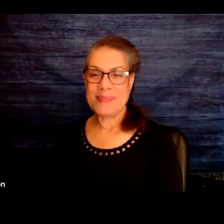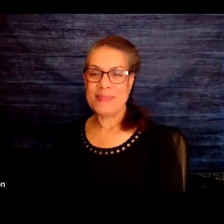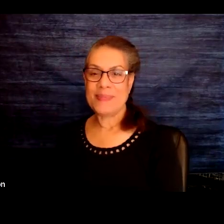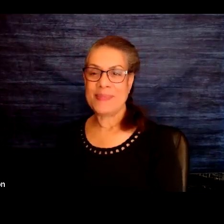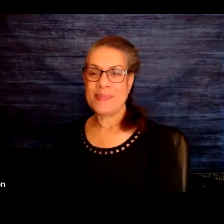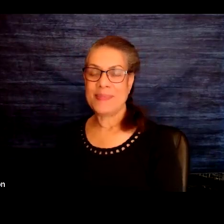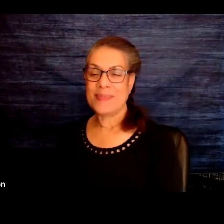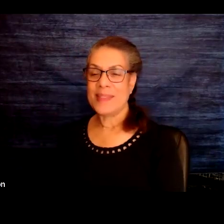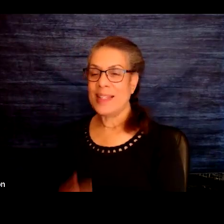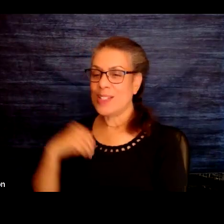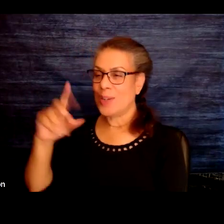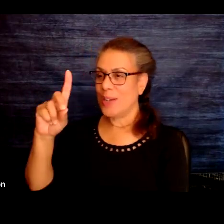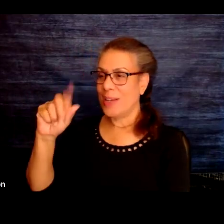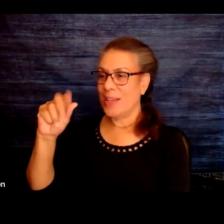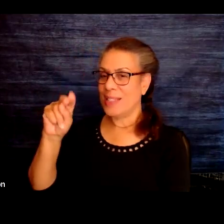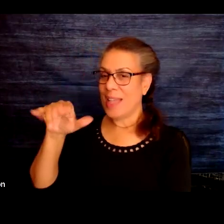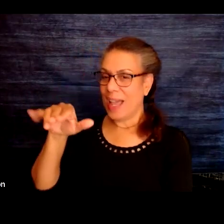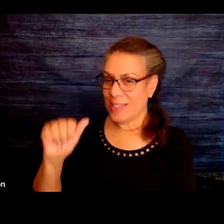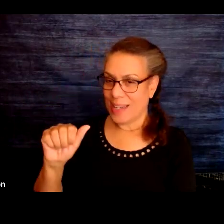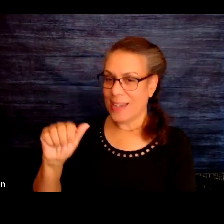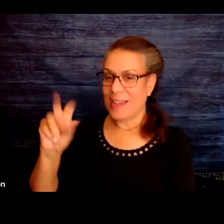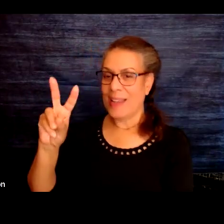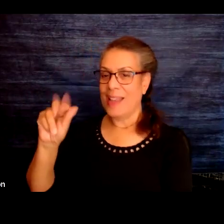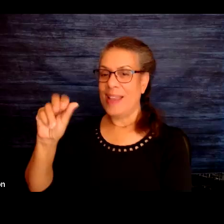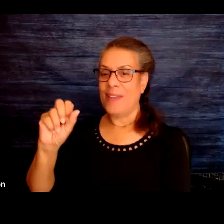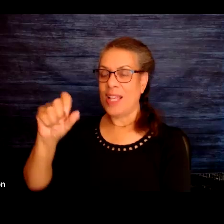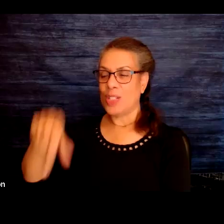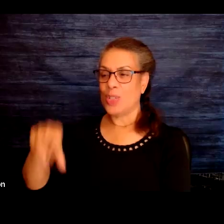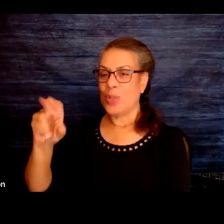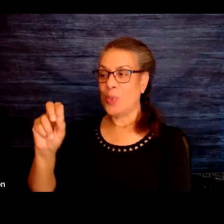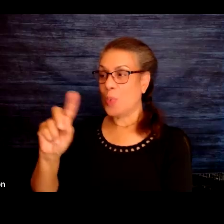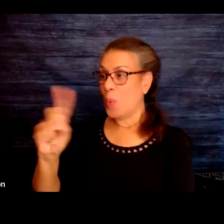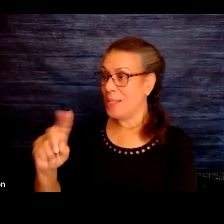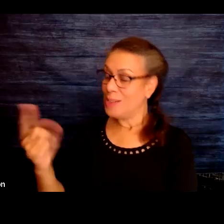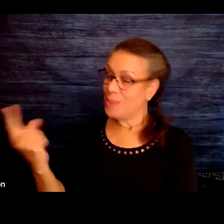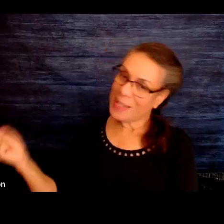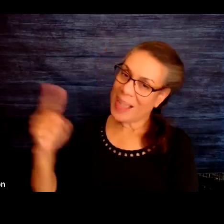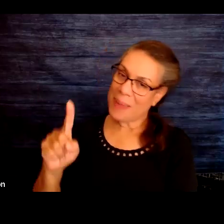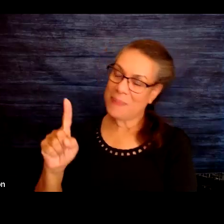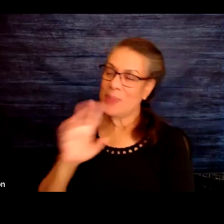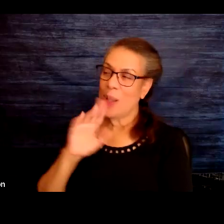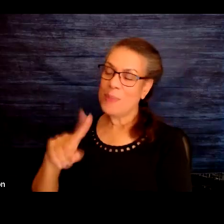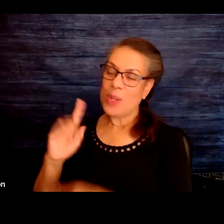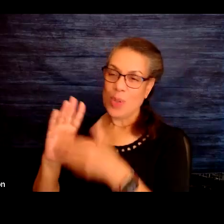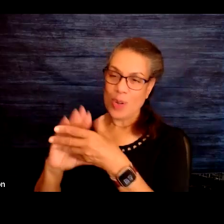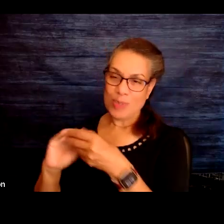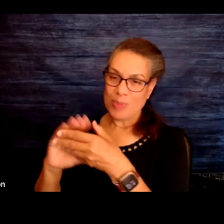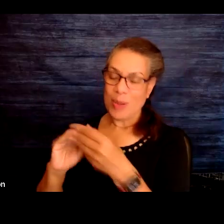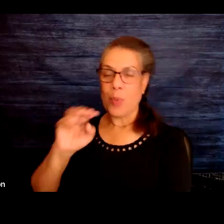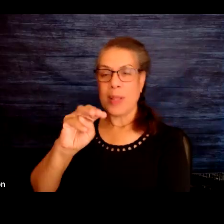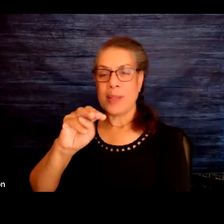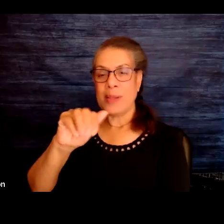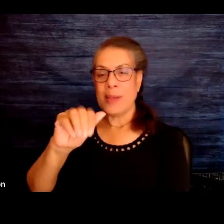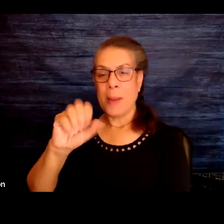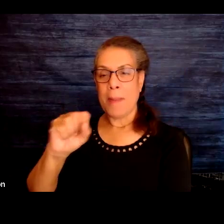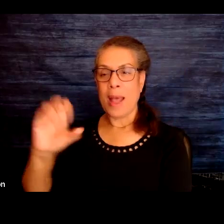Danya Vasquez and Ben Helfat up, if they can speak a little bit about their experiences in implementation of Mass Core in